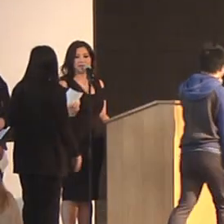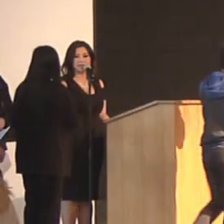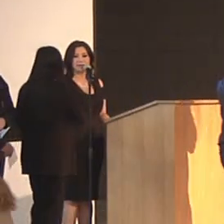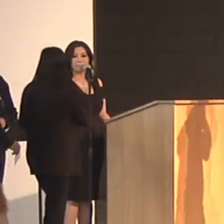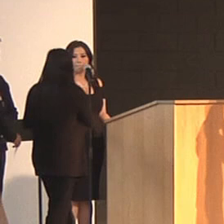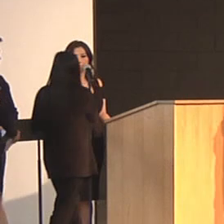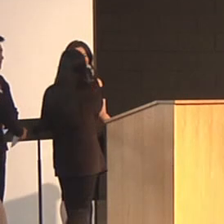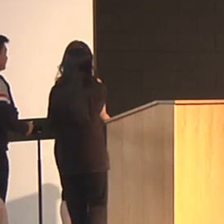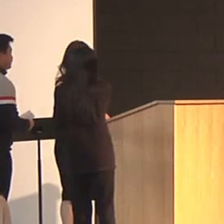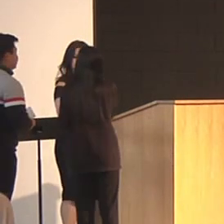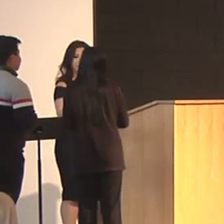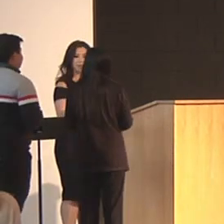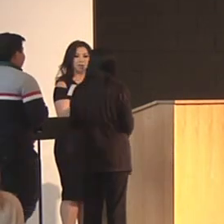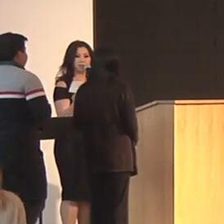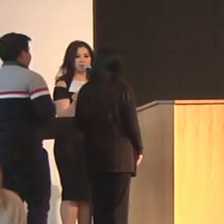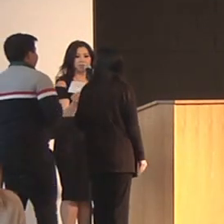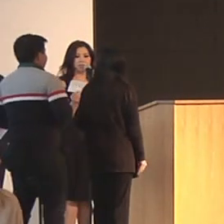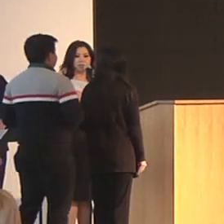Richard Yang,